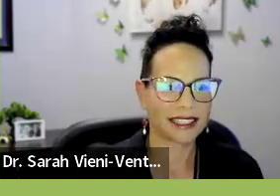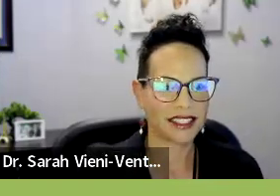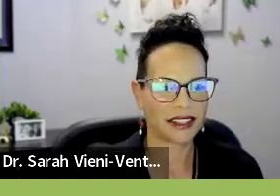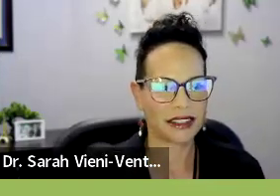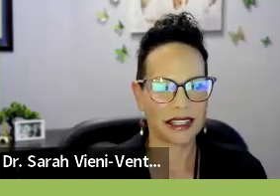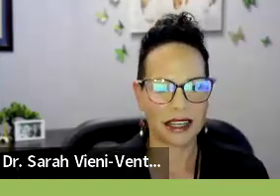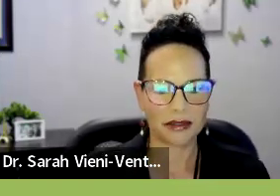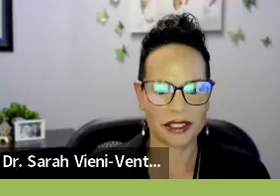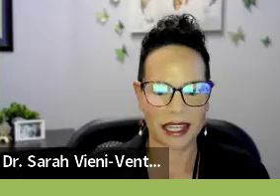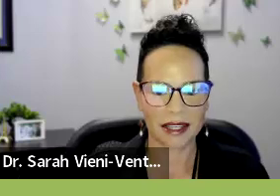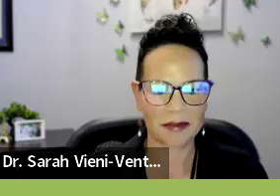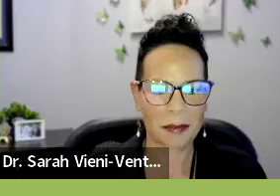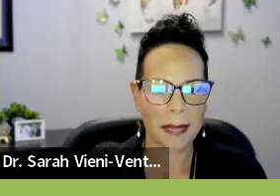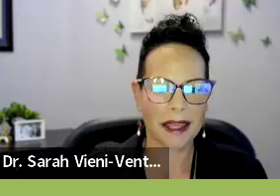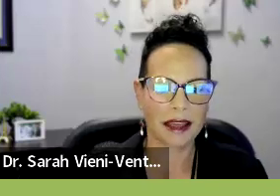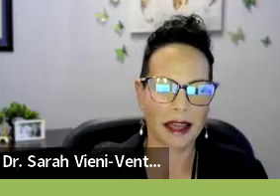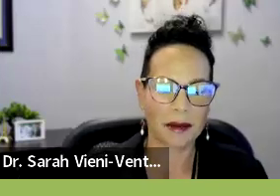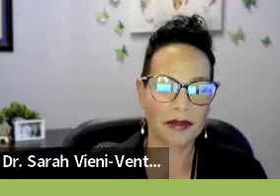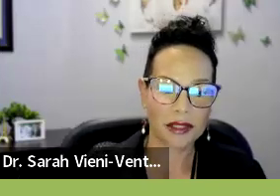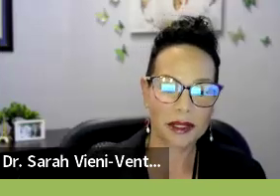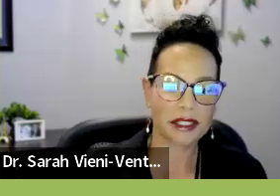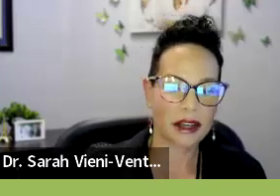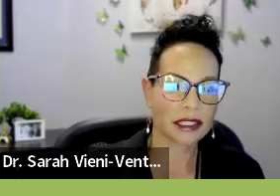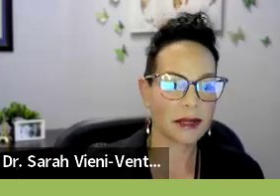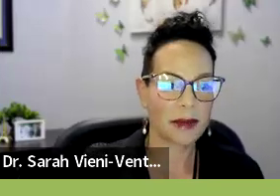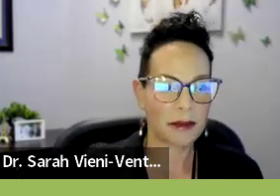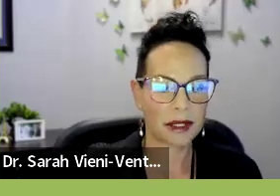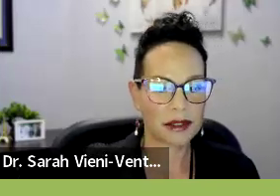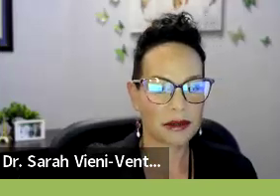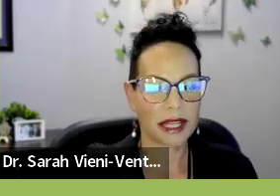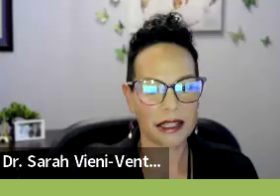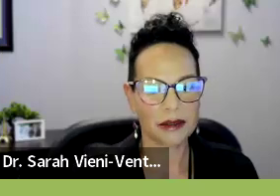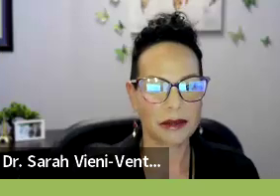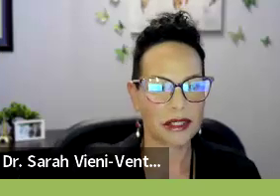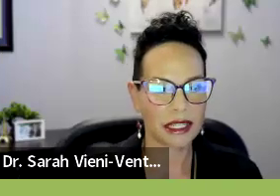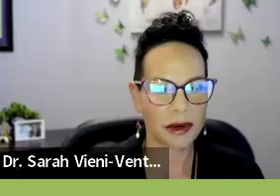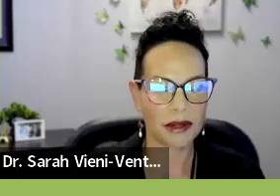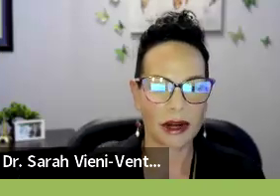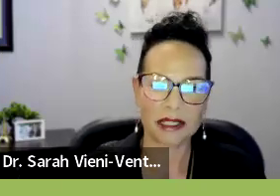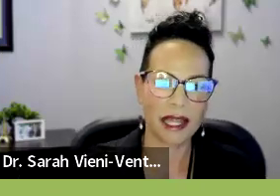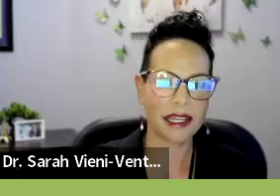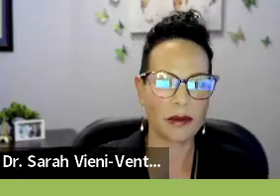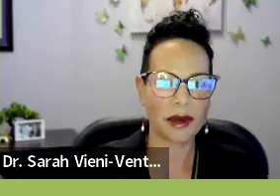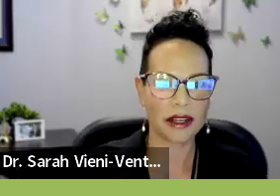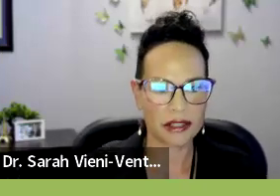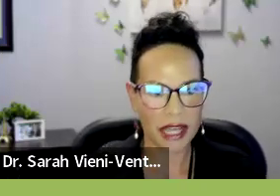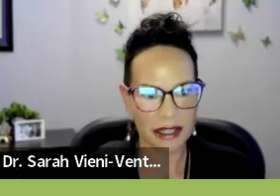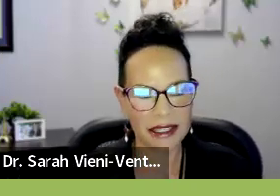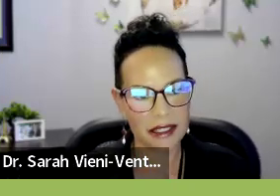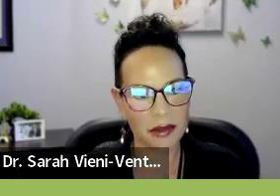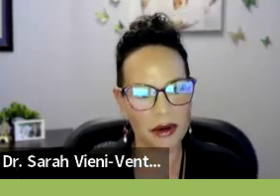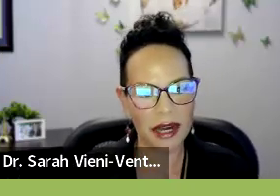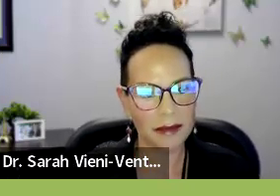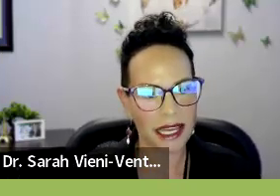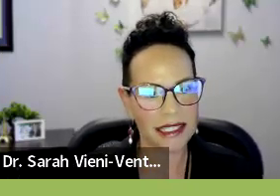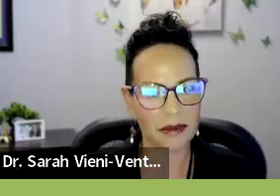All right, next, let's look at the agenda for today. First, we're going to talk a little bit about middle school and high school immersion and where you are. And depending on where your child